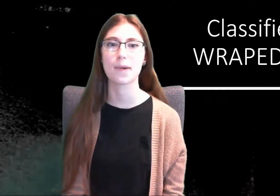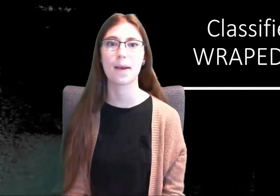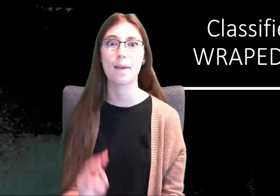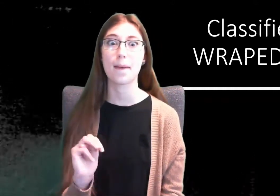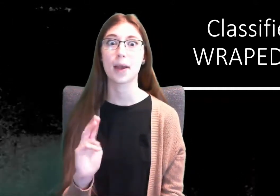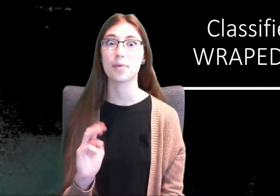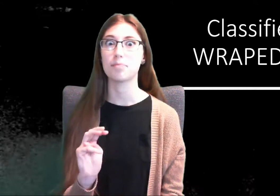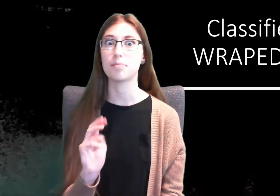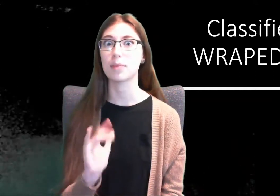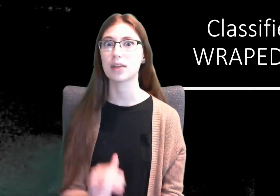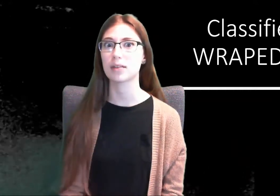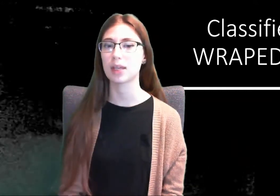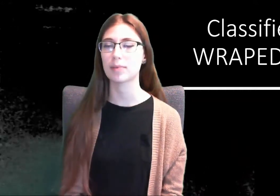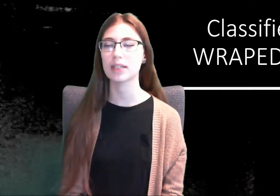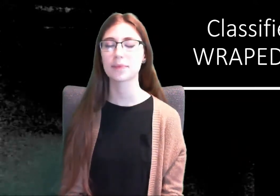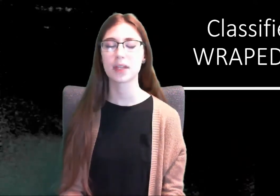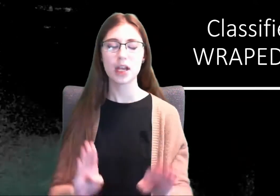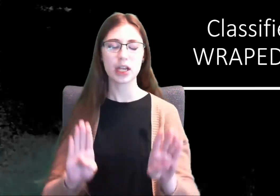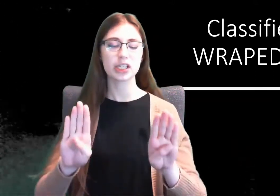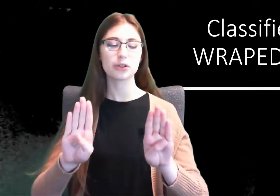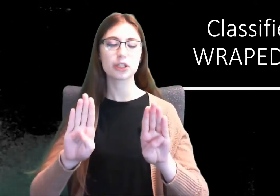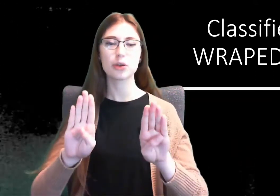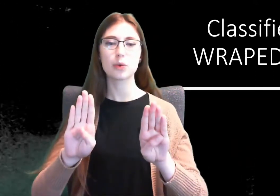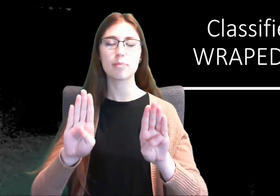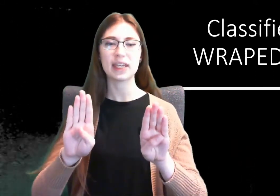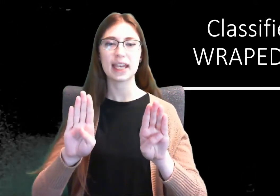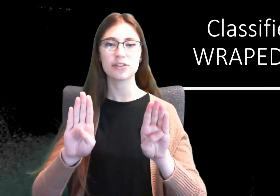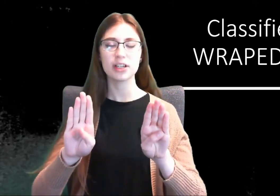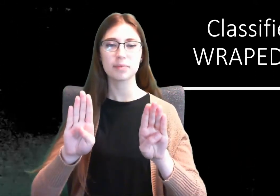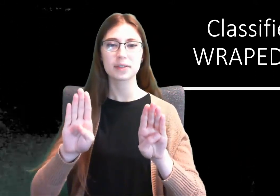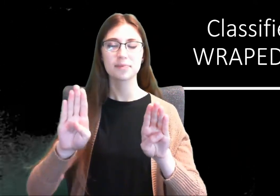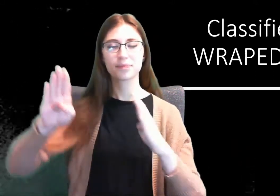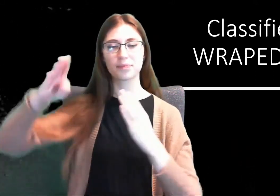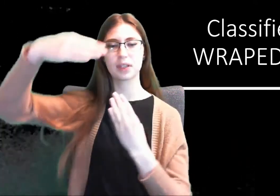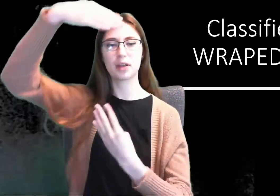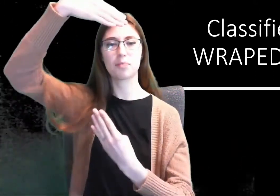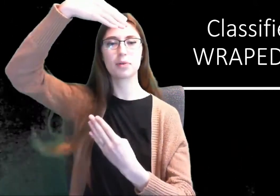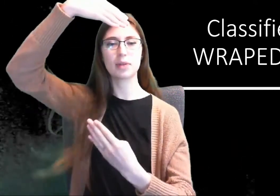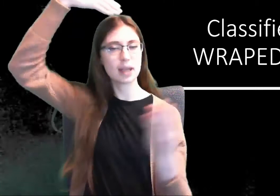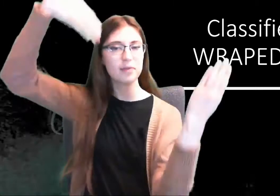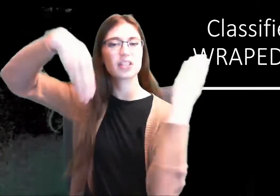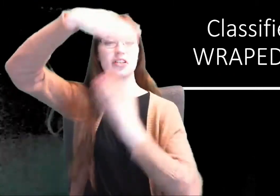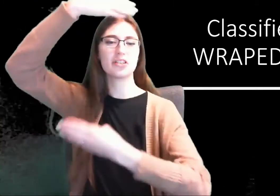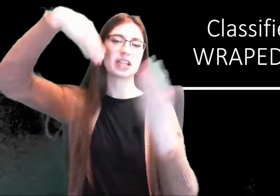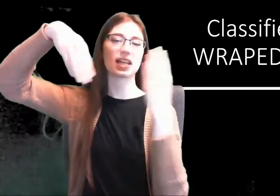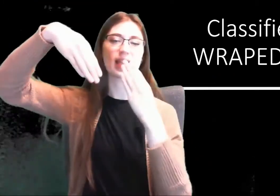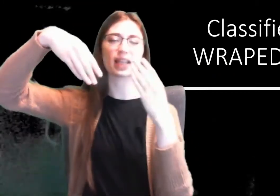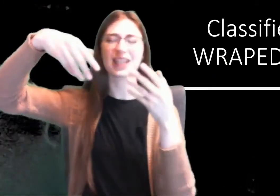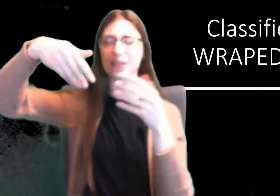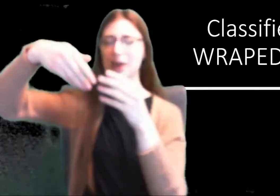mummy, maybe. You could do 2 B hand shapes. put them on top of each other and just kind of like you have